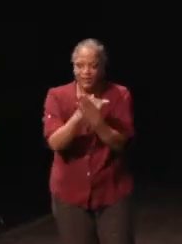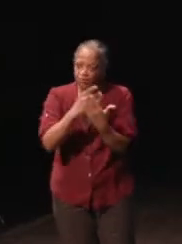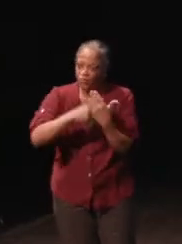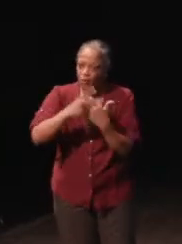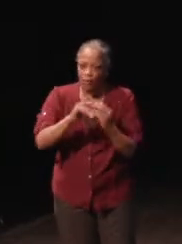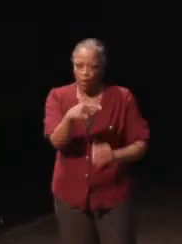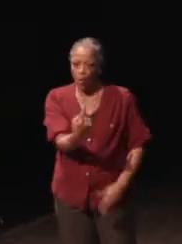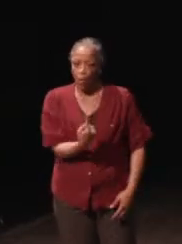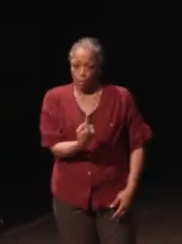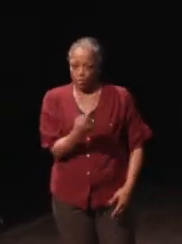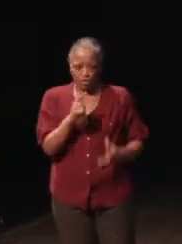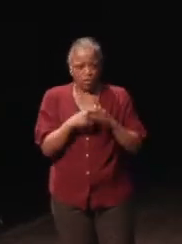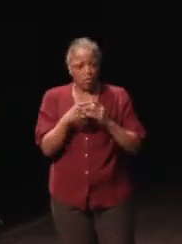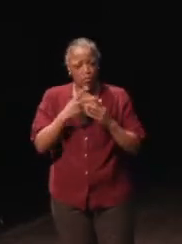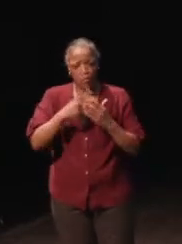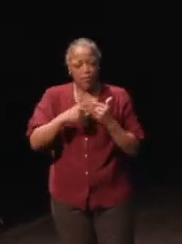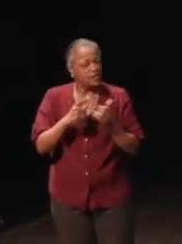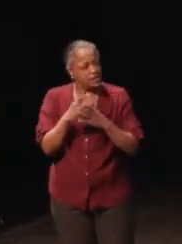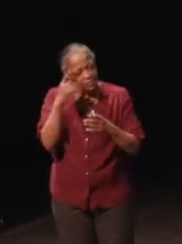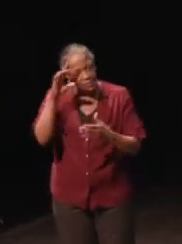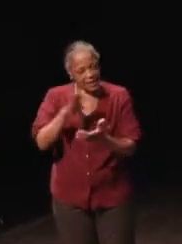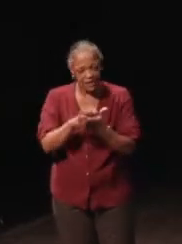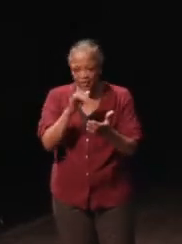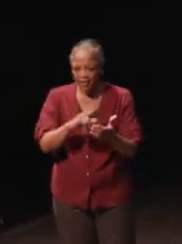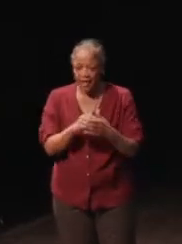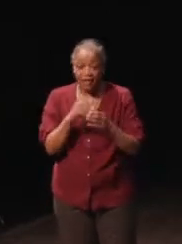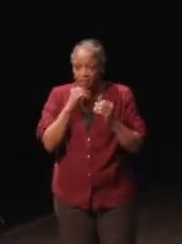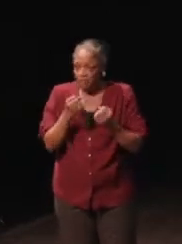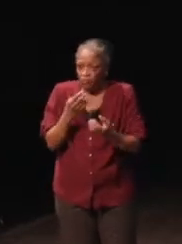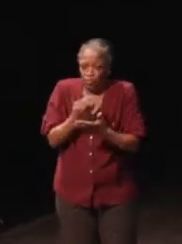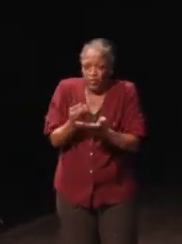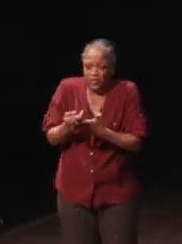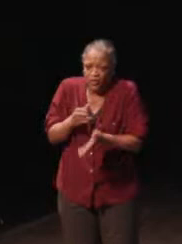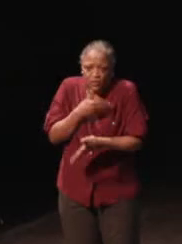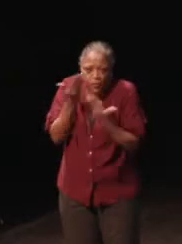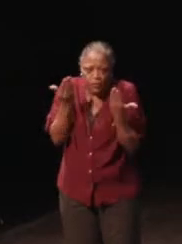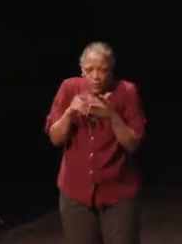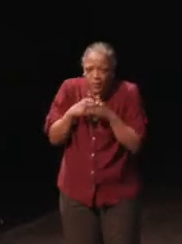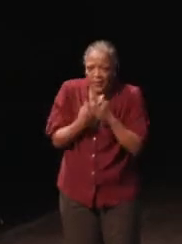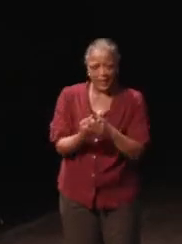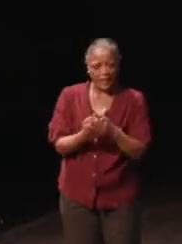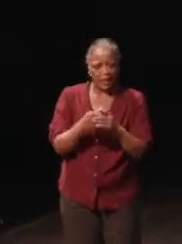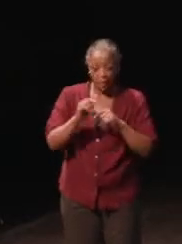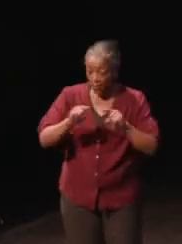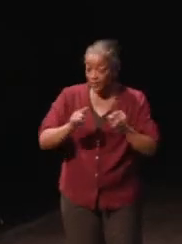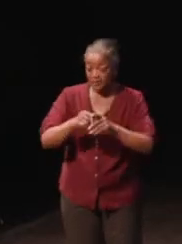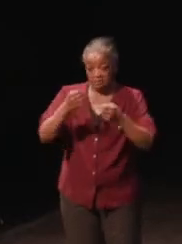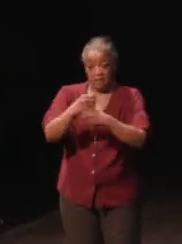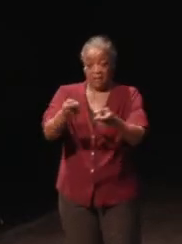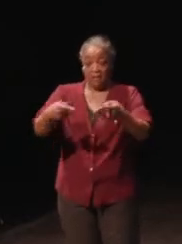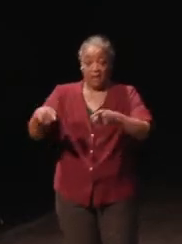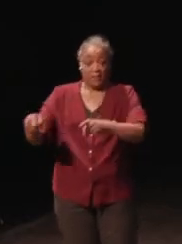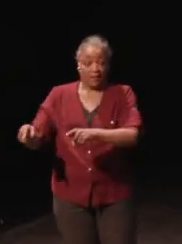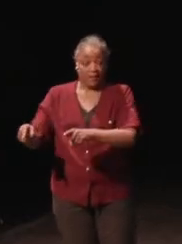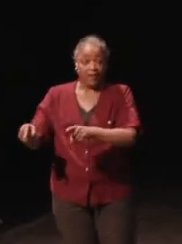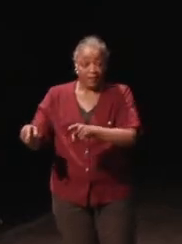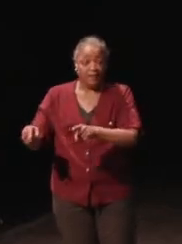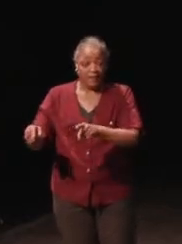herself and believed in it, didn't have a lot of resources at first, made it happen,